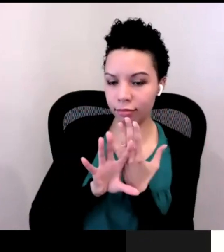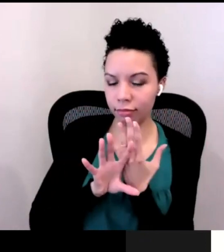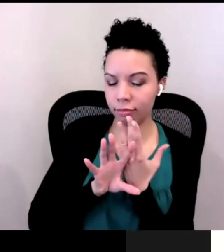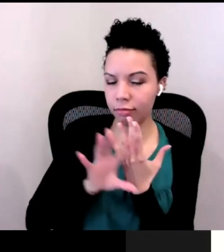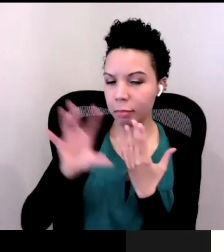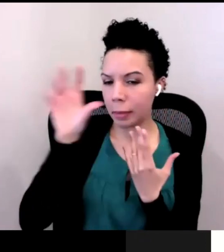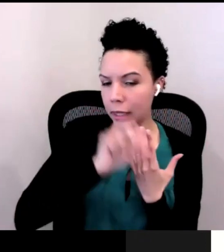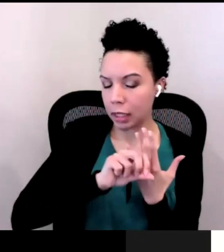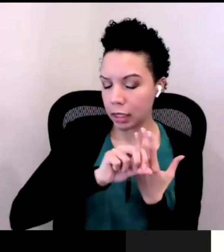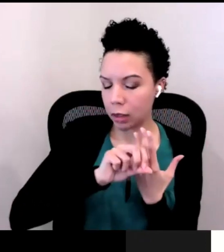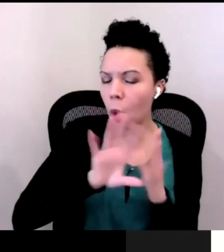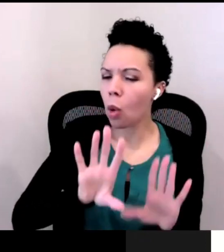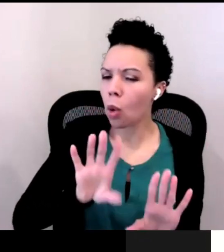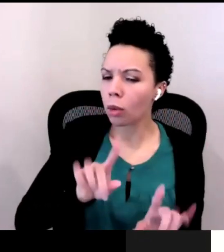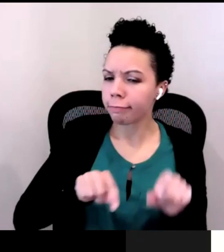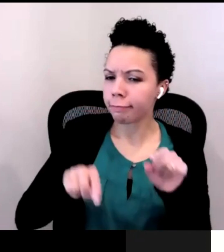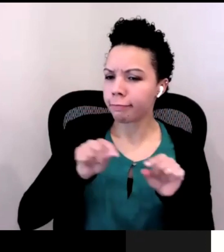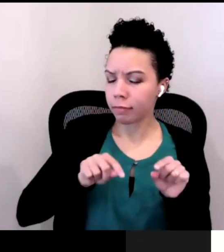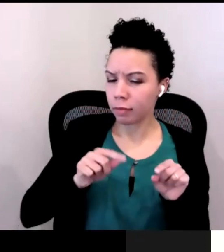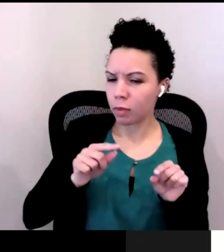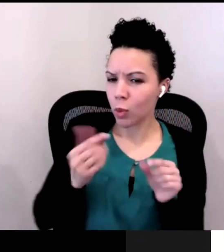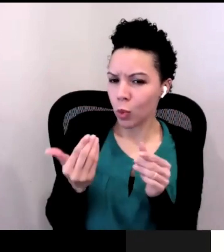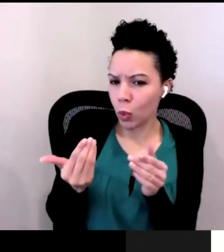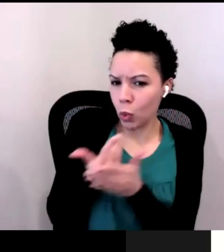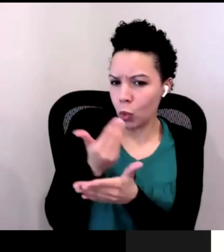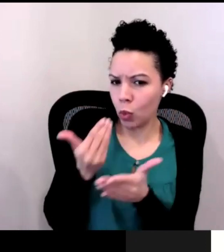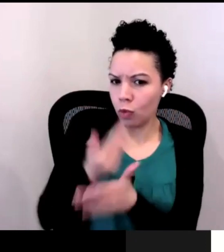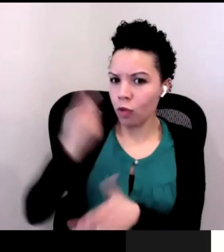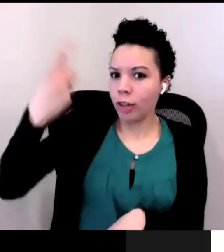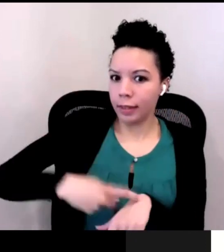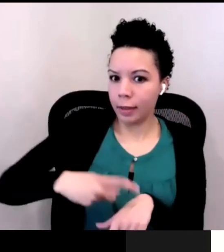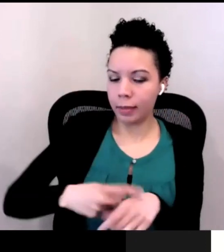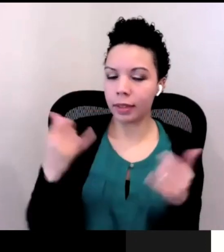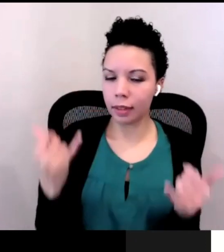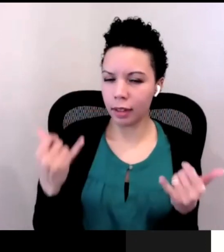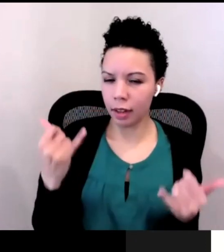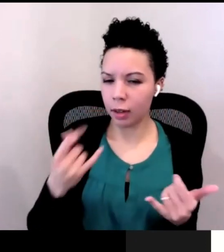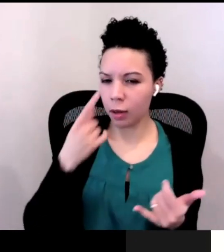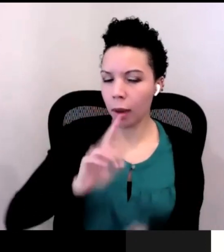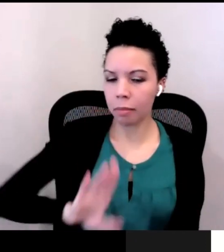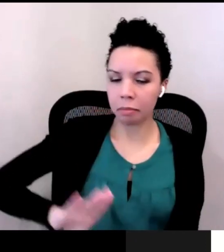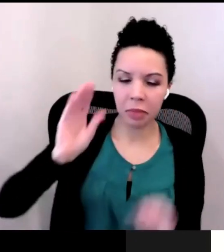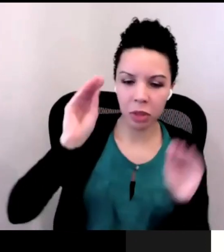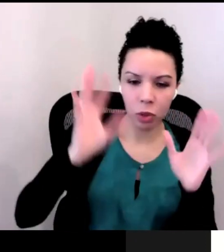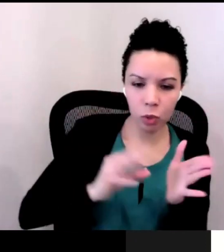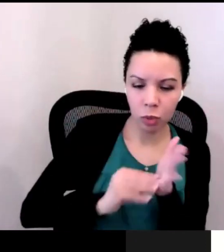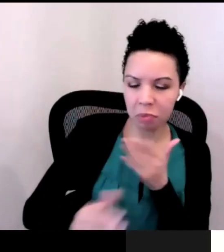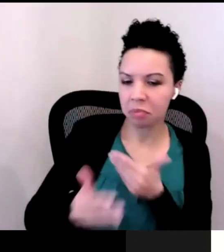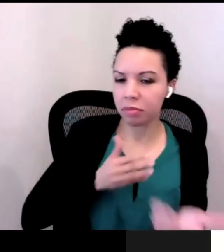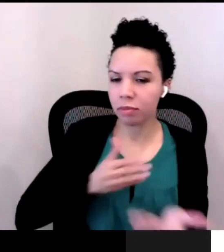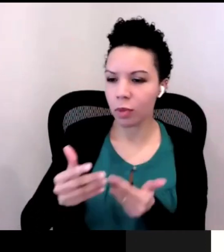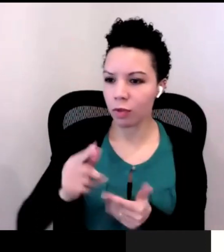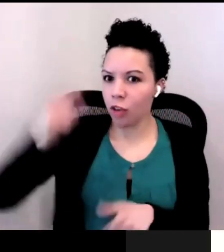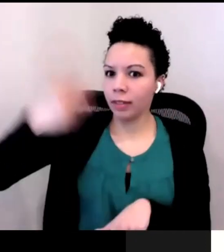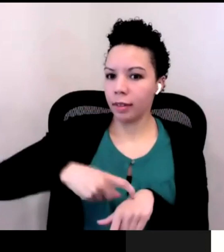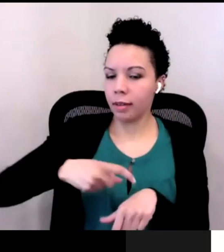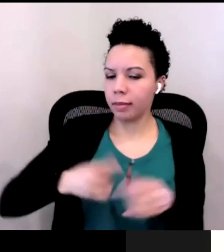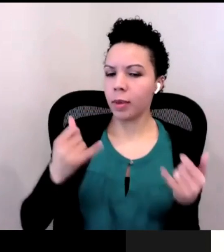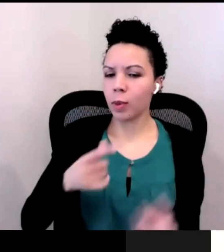hands or tell me in the chat, how many of you are new here? Who is new to our webinars? Teachers, students, tell me who's a first timer